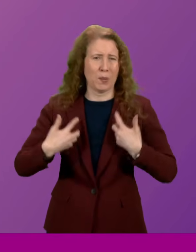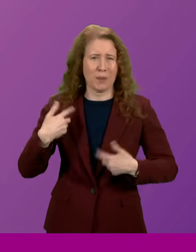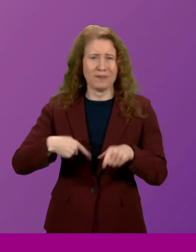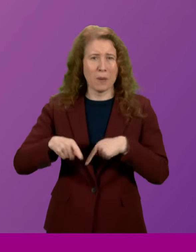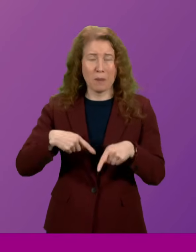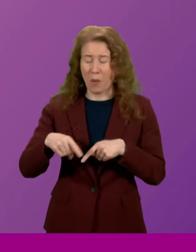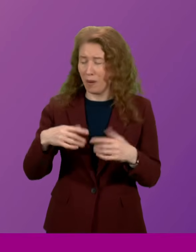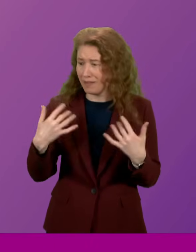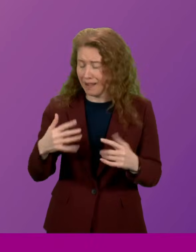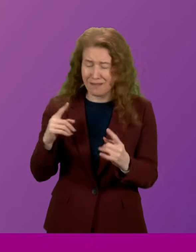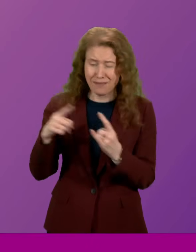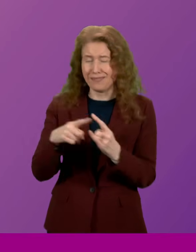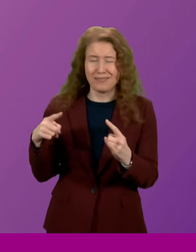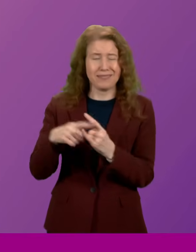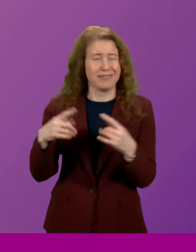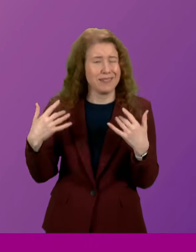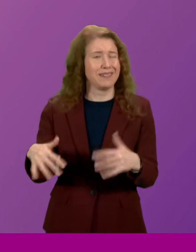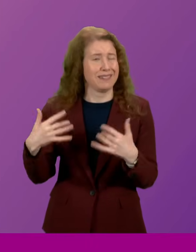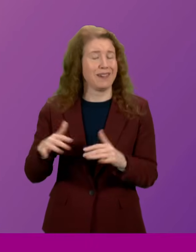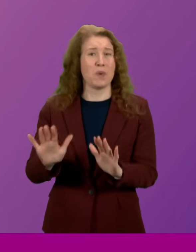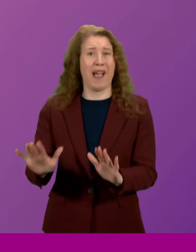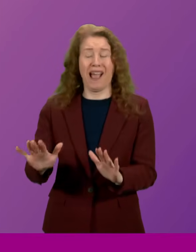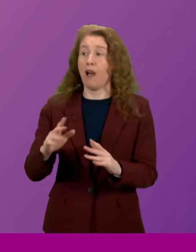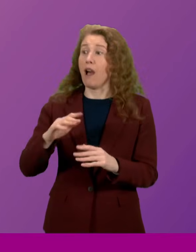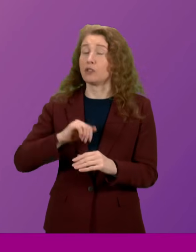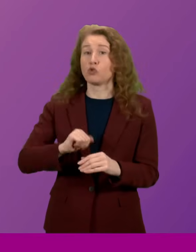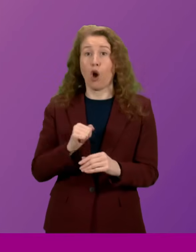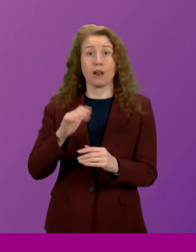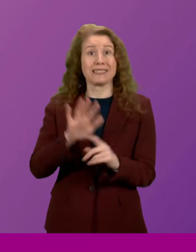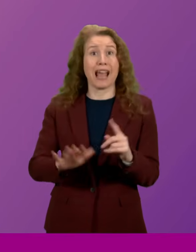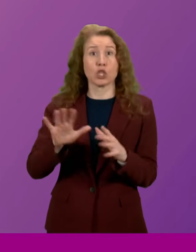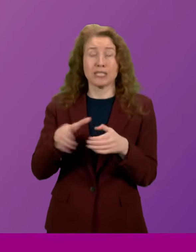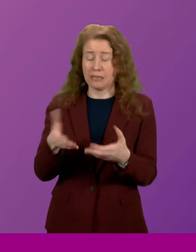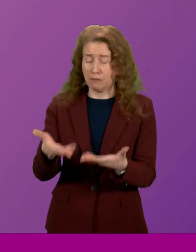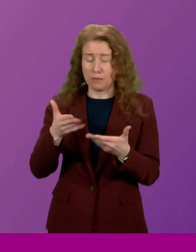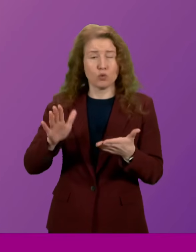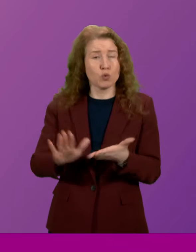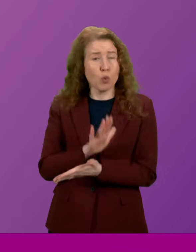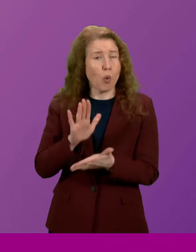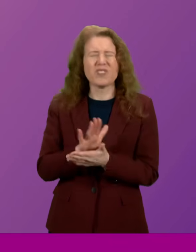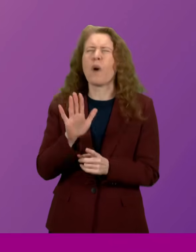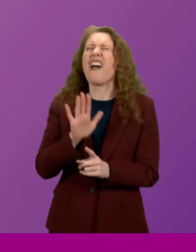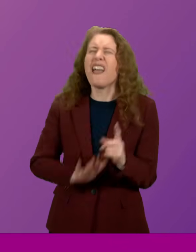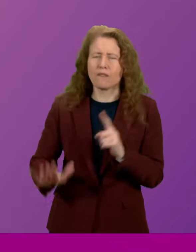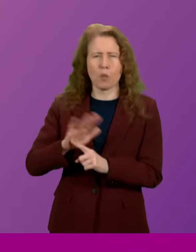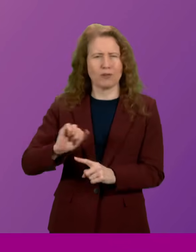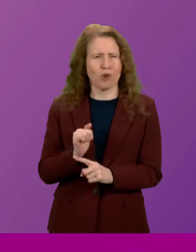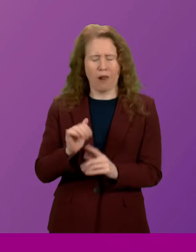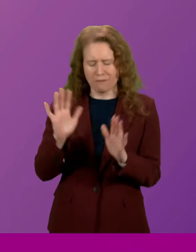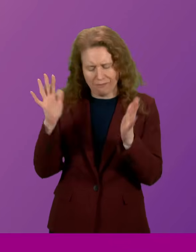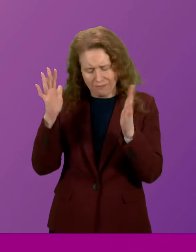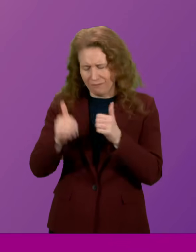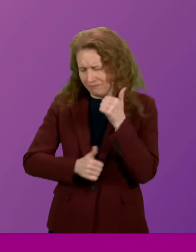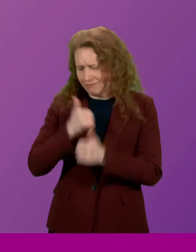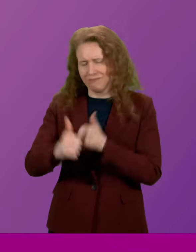with spectacular goals. And the Scotland national team have brought joy to everyone in Scotland, and I pay warm